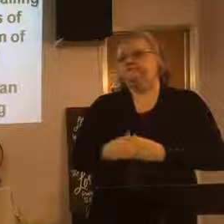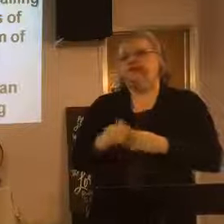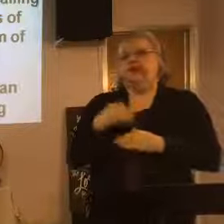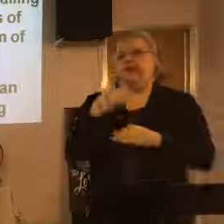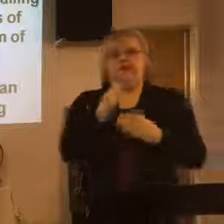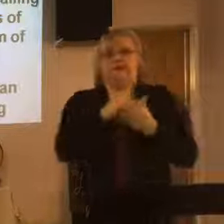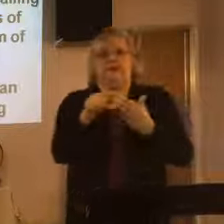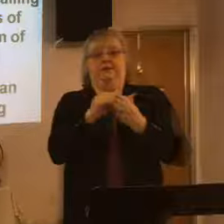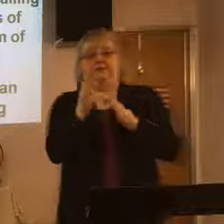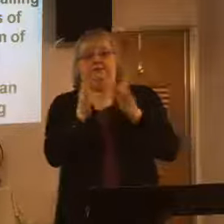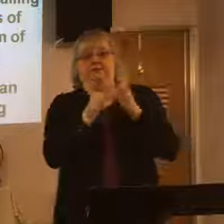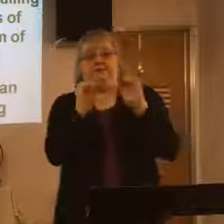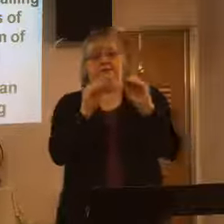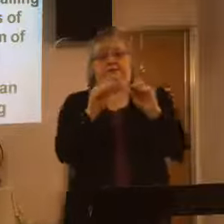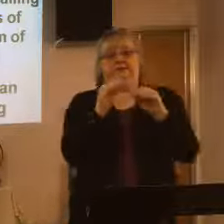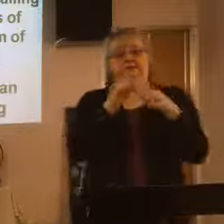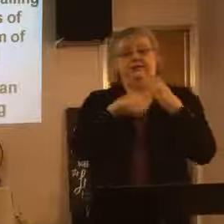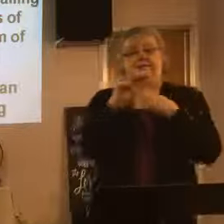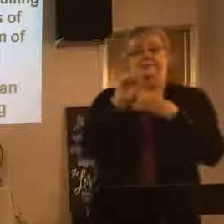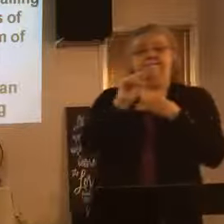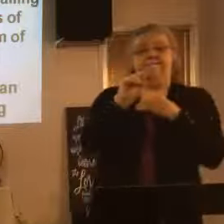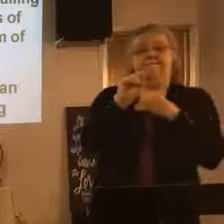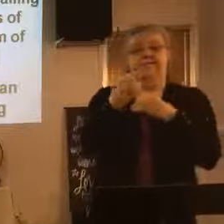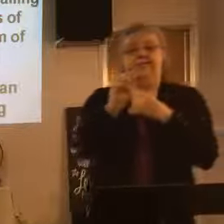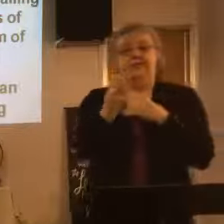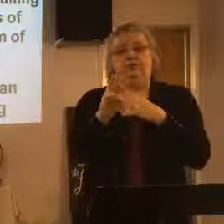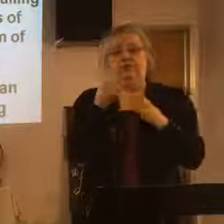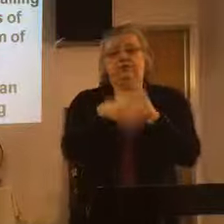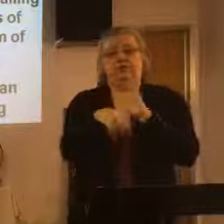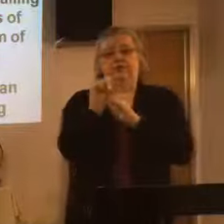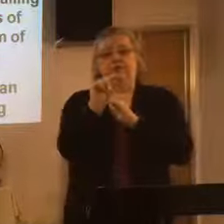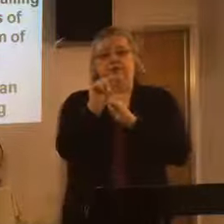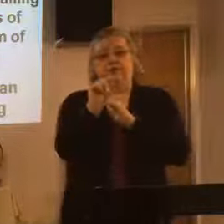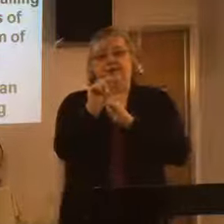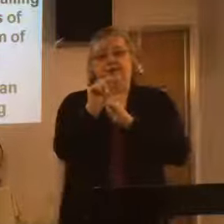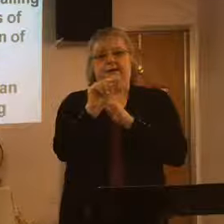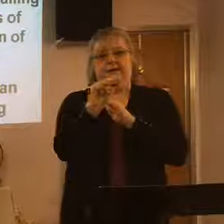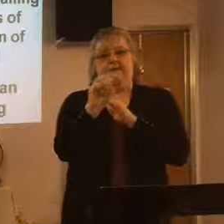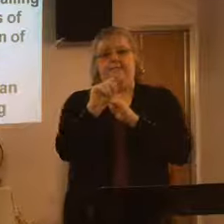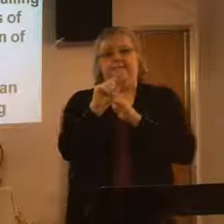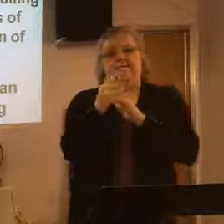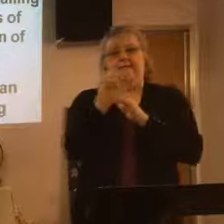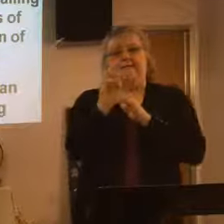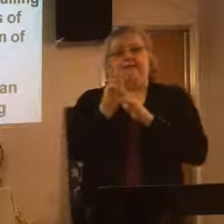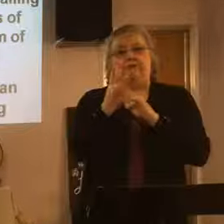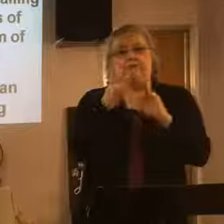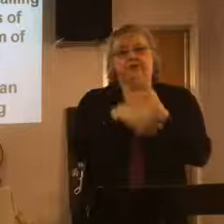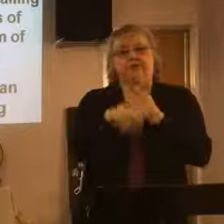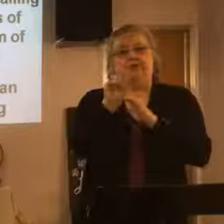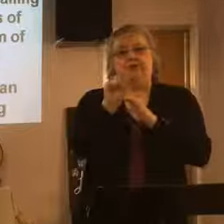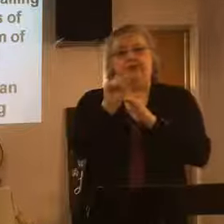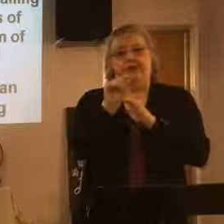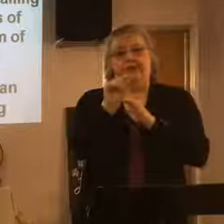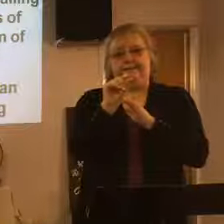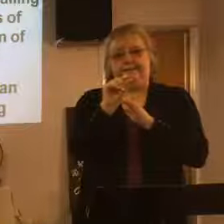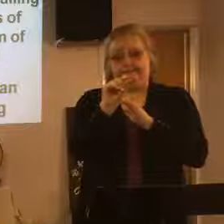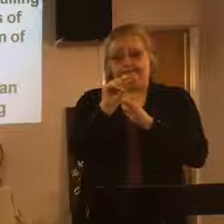Jesus' teaching, Matthew chapter 20. If you flip over just a few pages in your Bible, Matthew chapter